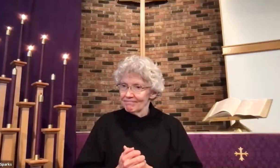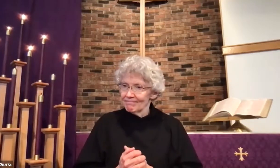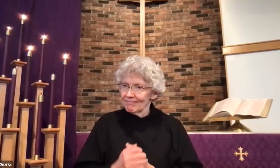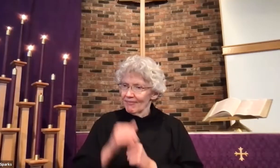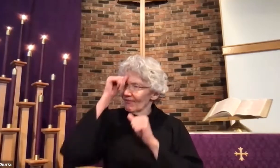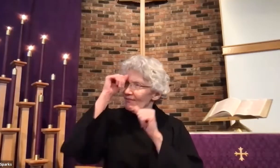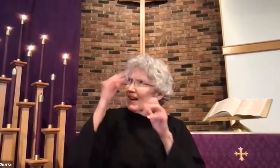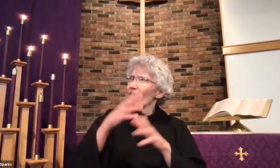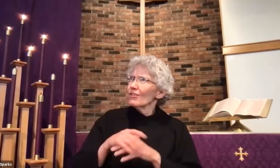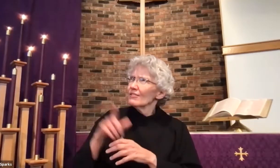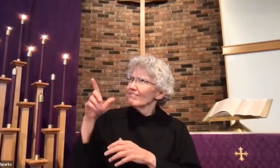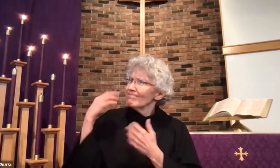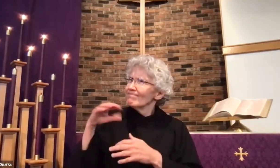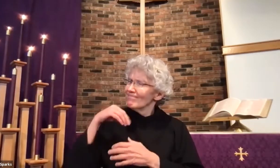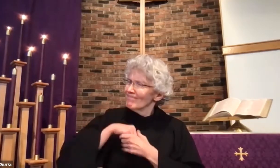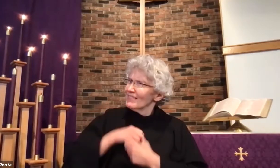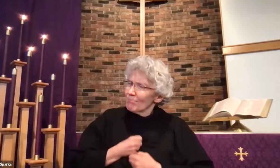Prayer of the day.